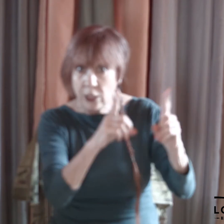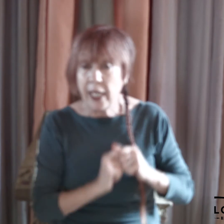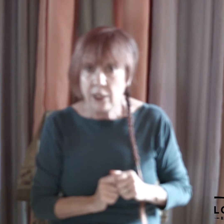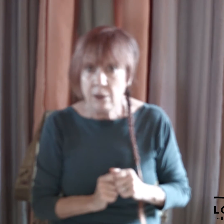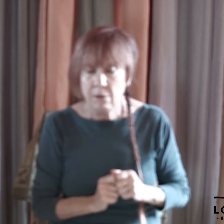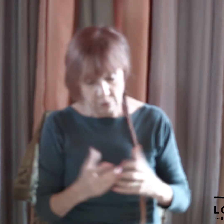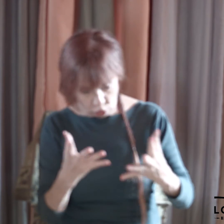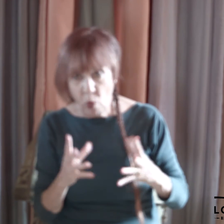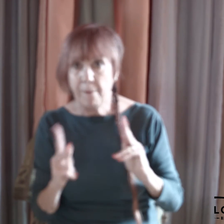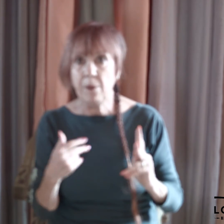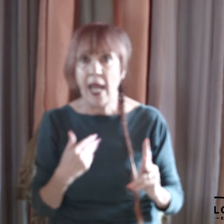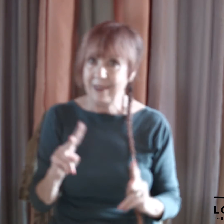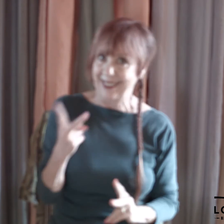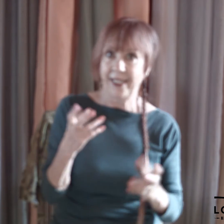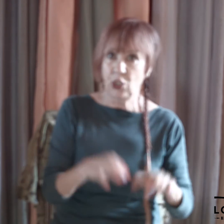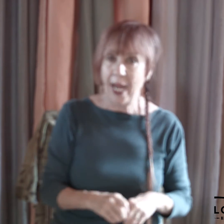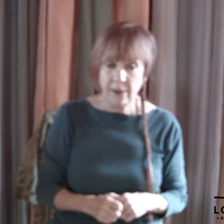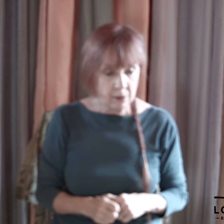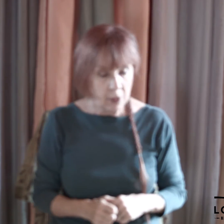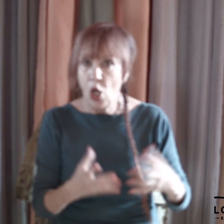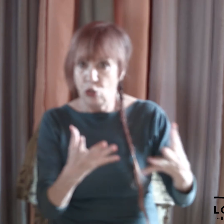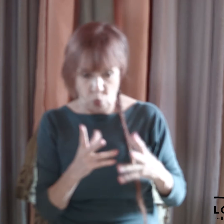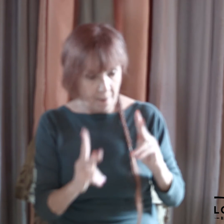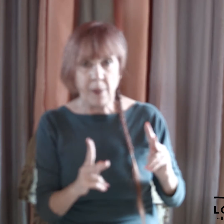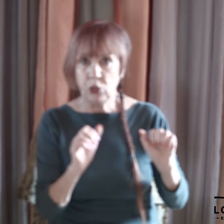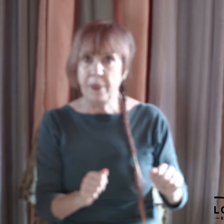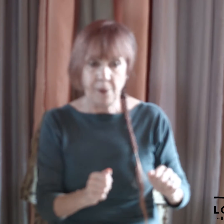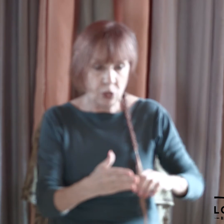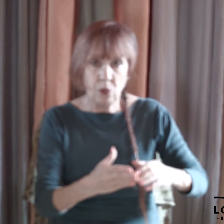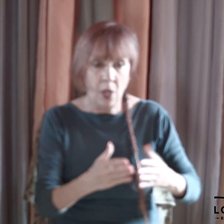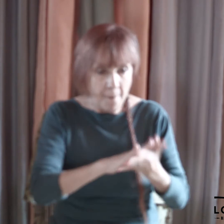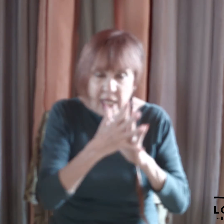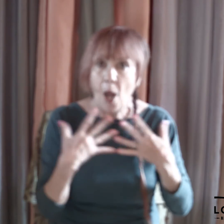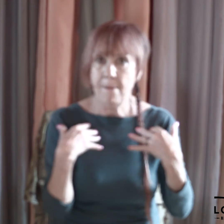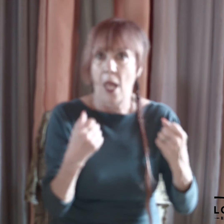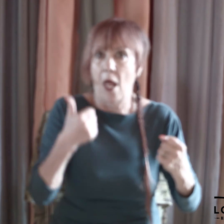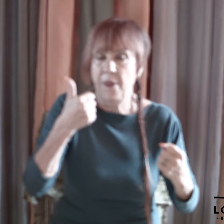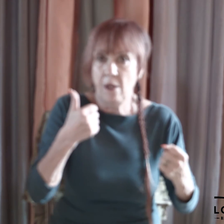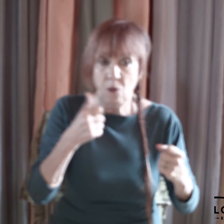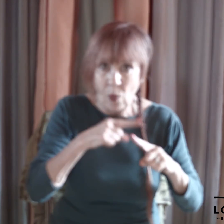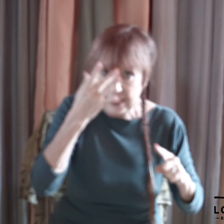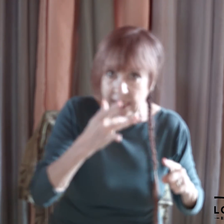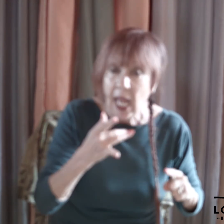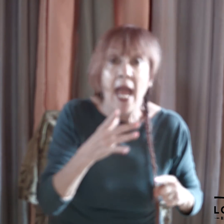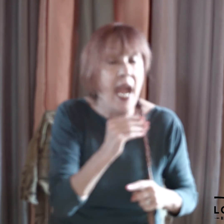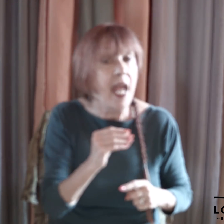people to have a second chance? Would you like them to be able to get better when they're sick? And are you willing to help? It's